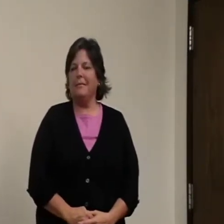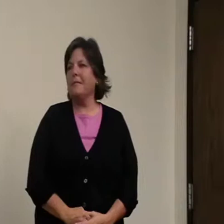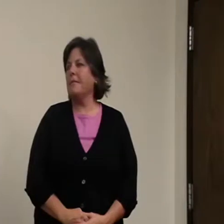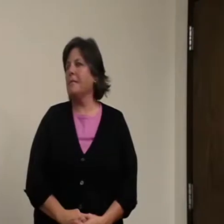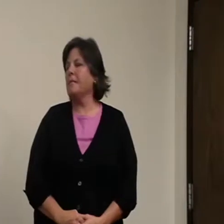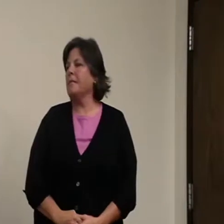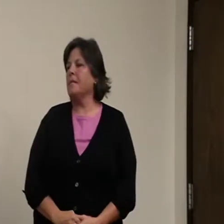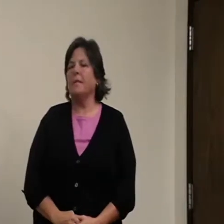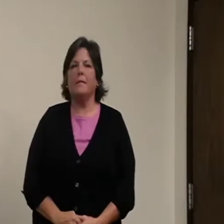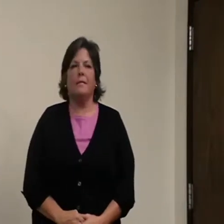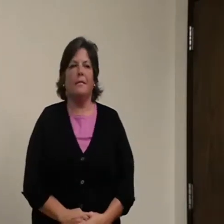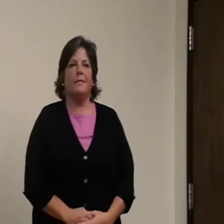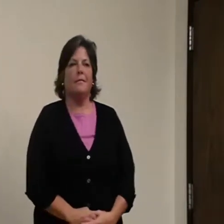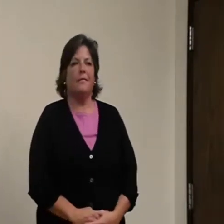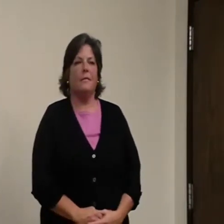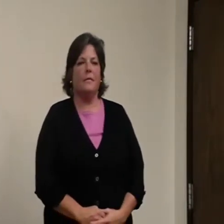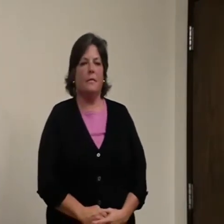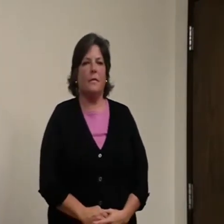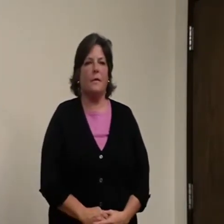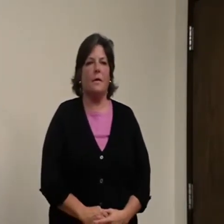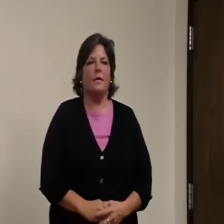here. So this will go along with that.